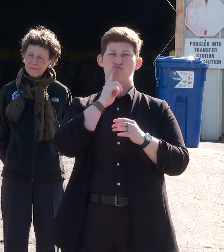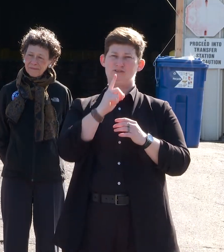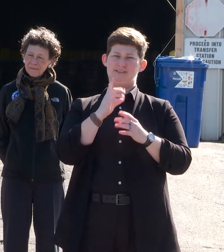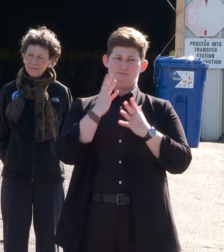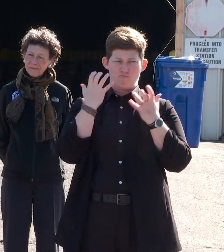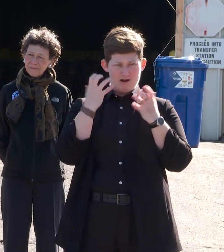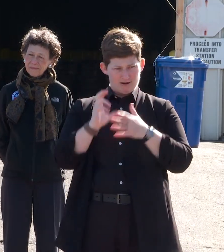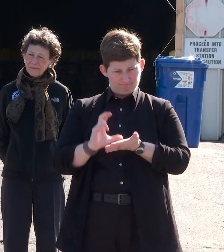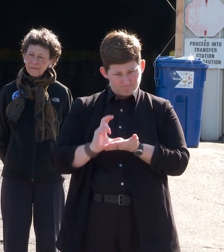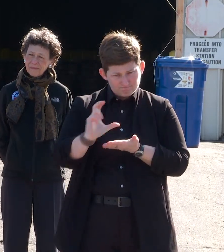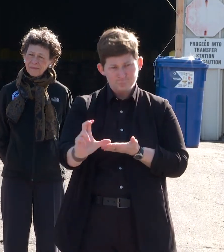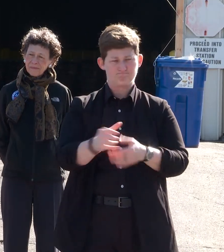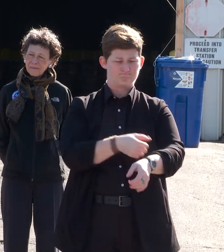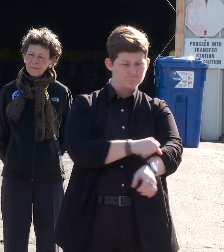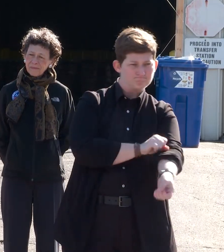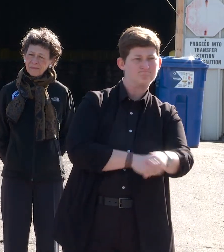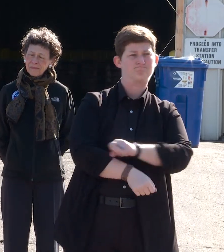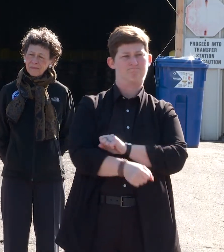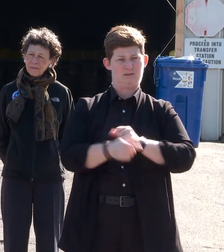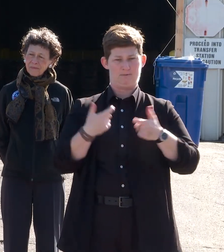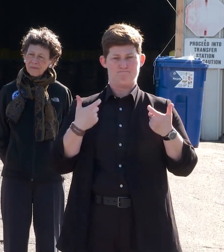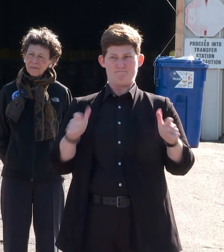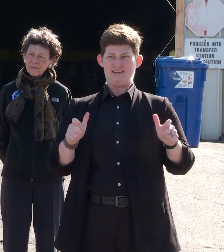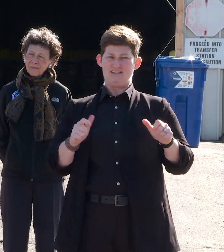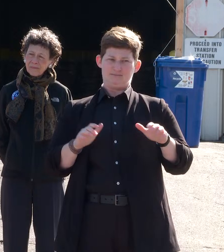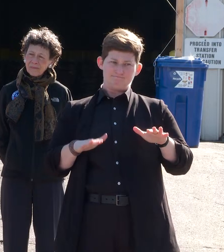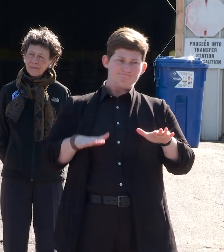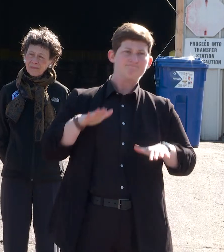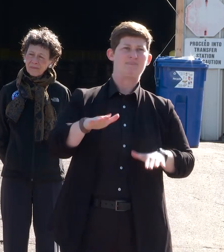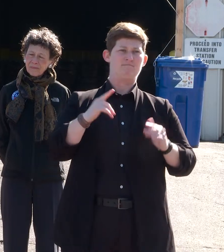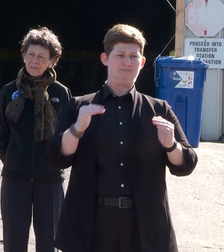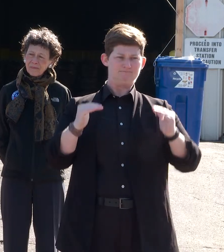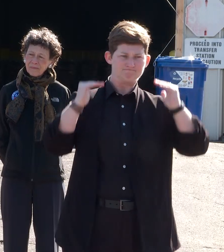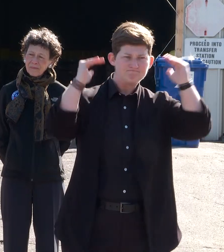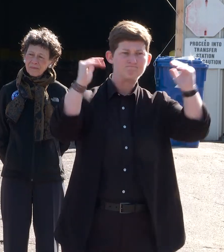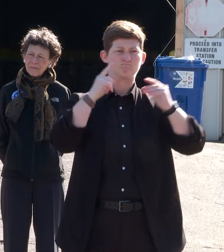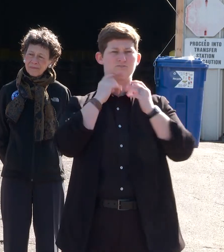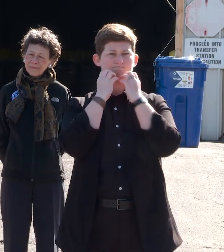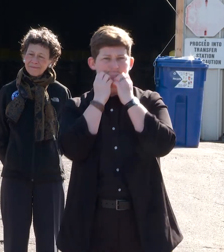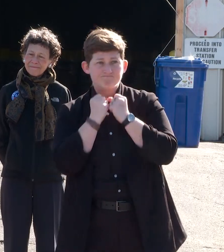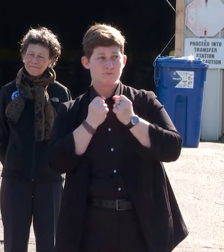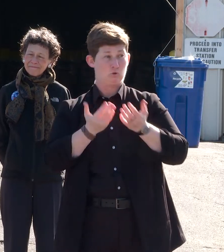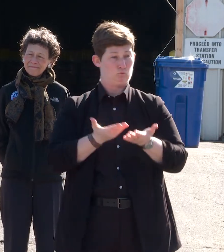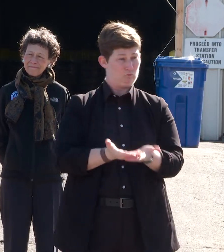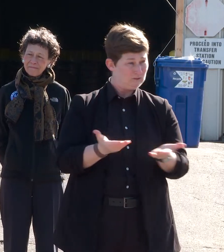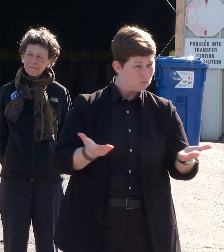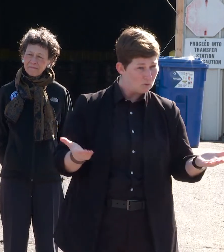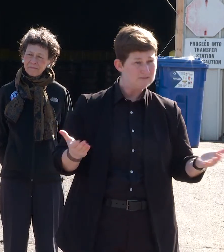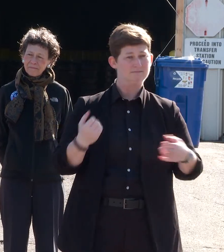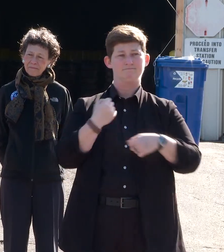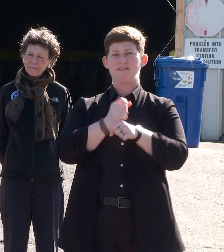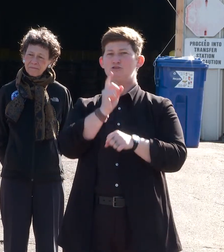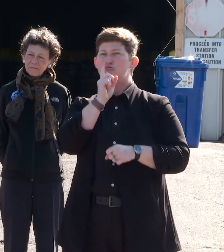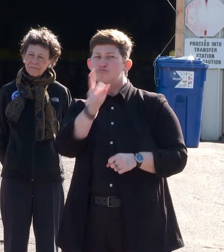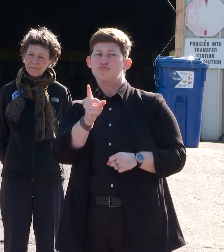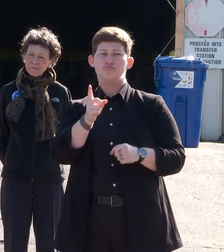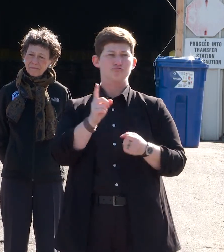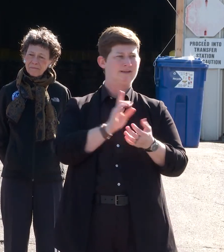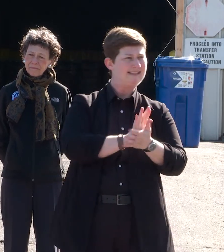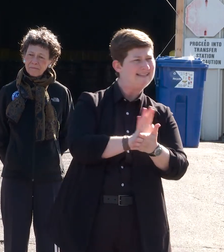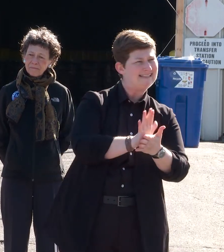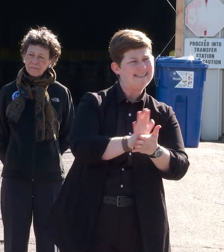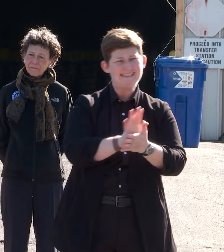that you can make a major step to keep valuable resources out of our landfills and incinerators and